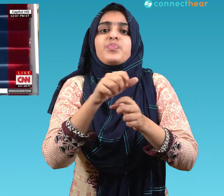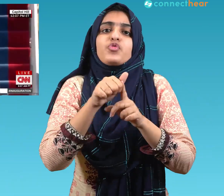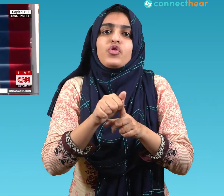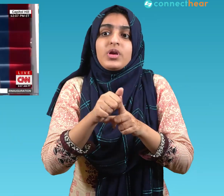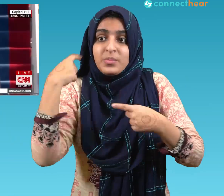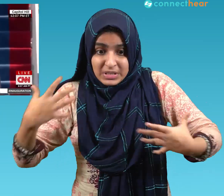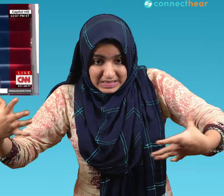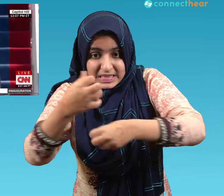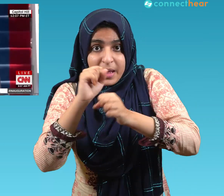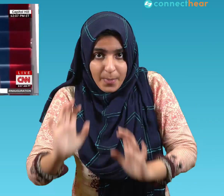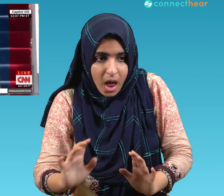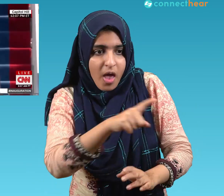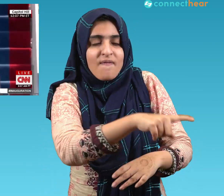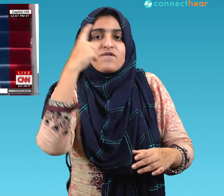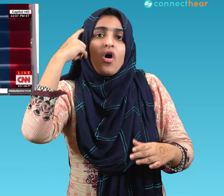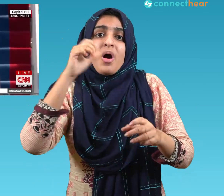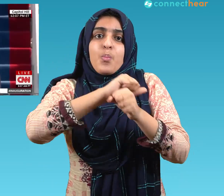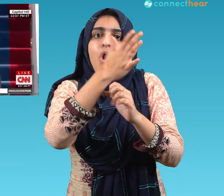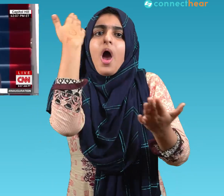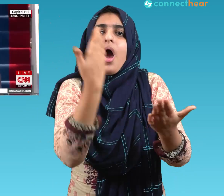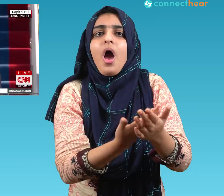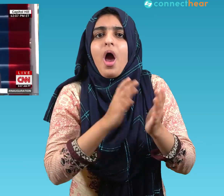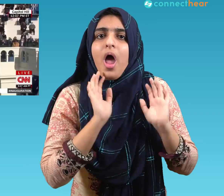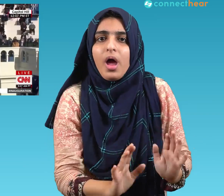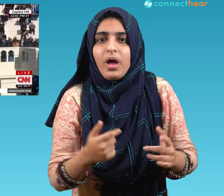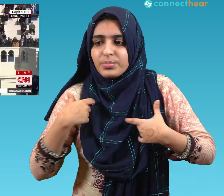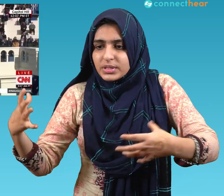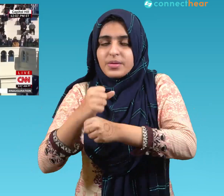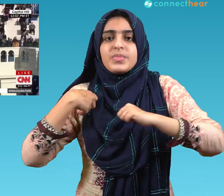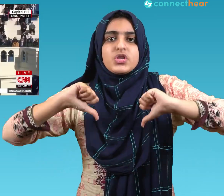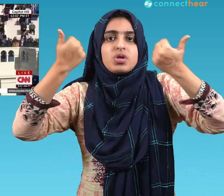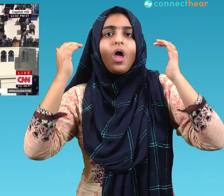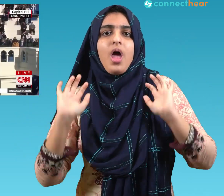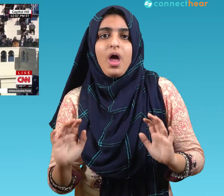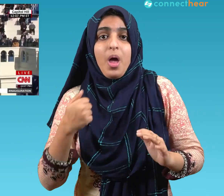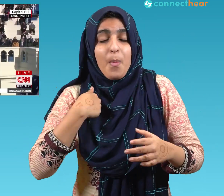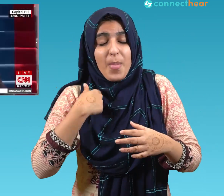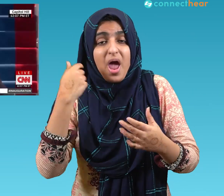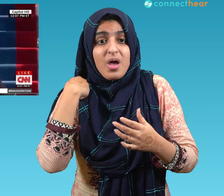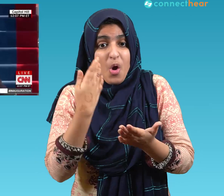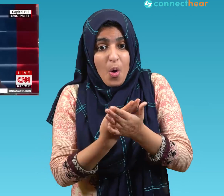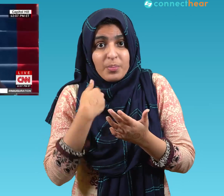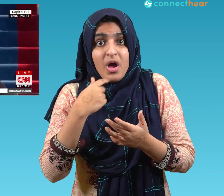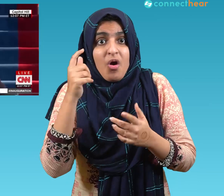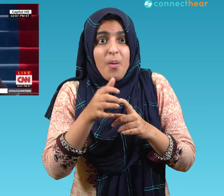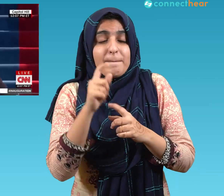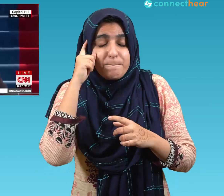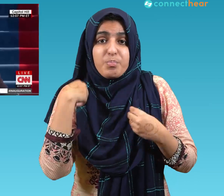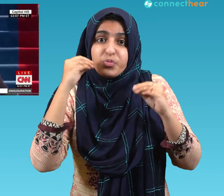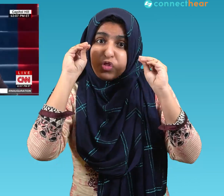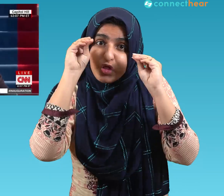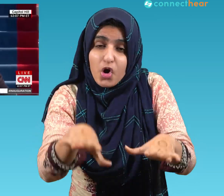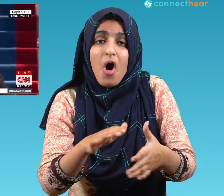nation. One nation. And I promise you this, as the Bible says,